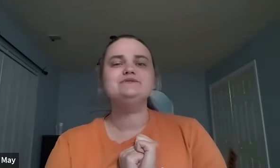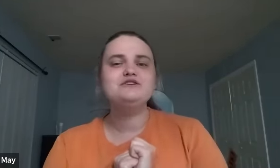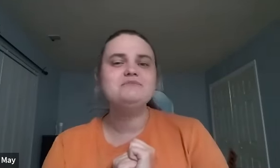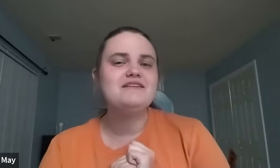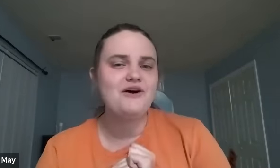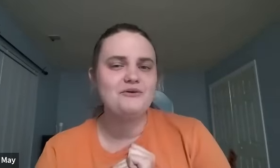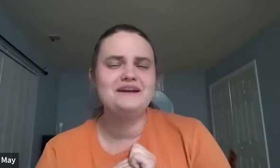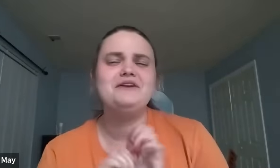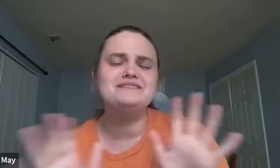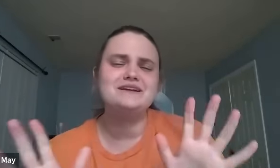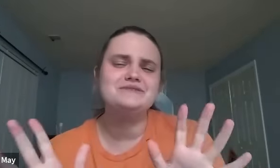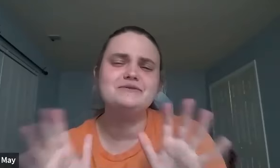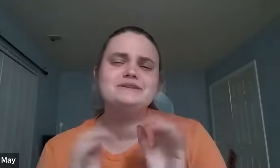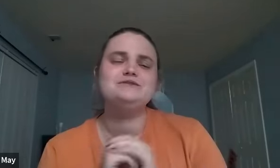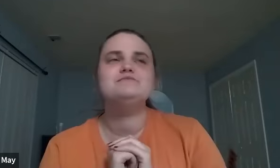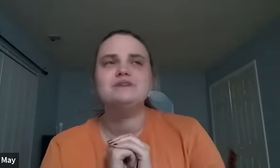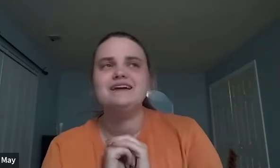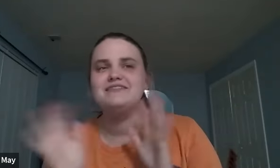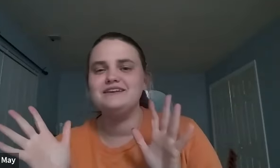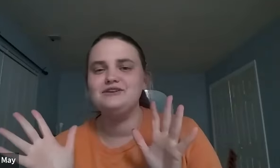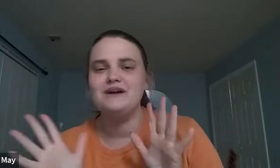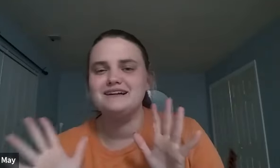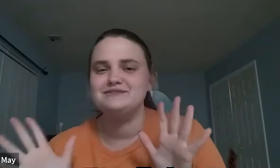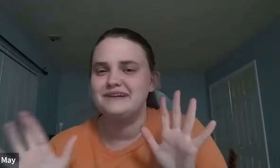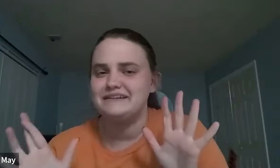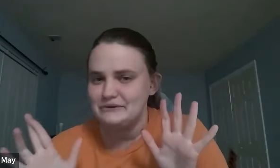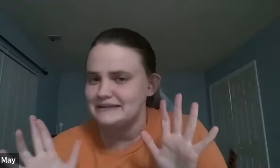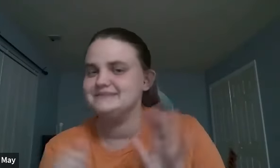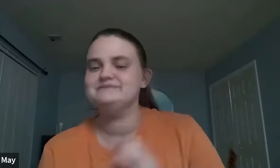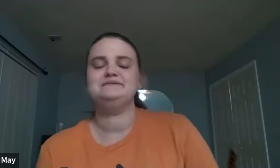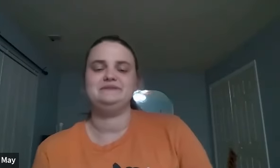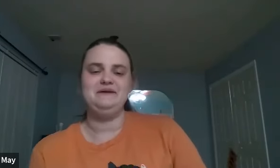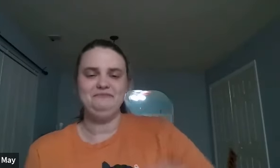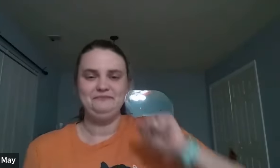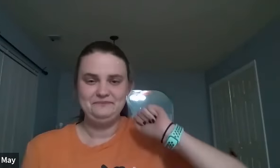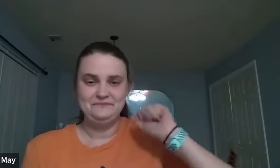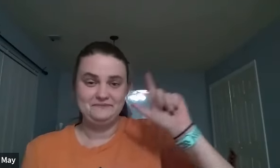going to be a long one. I know I said I wasn't going to, but I think you guys are ready for it. Okay.